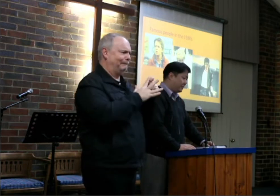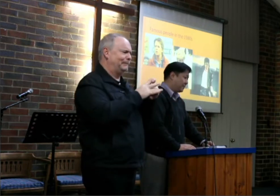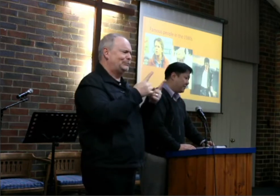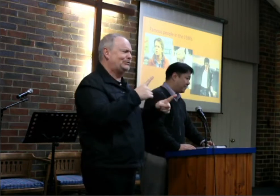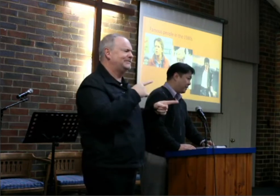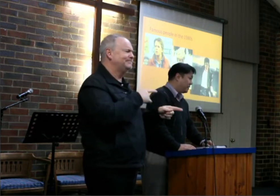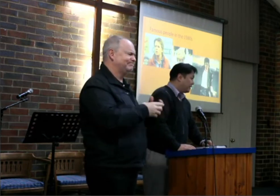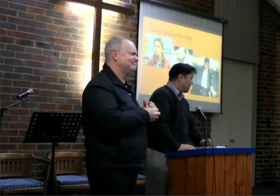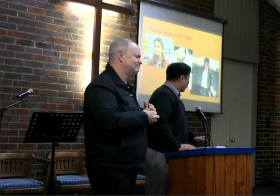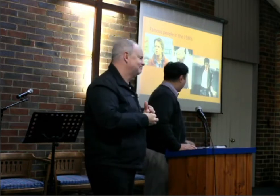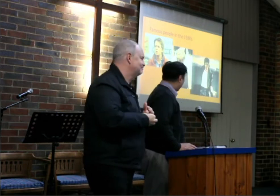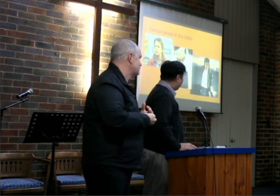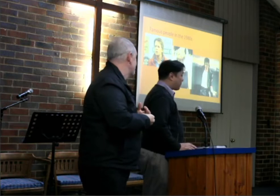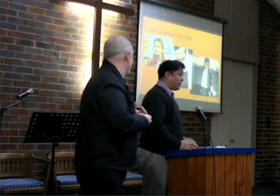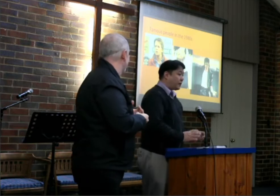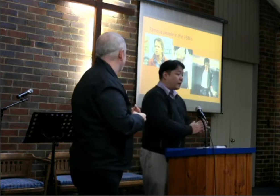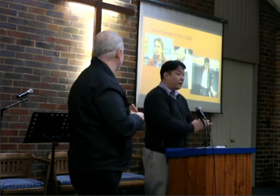that. Yeah.